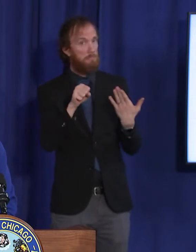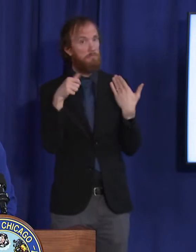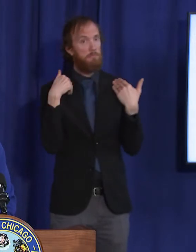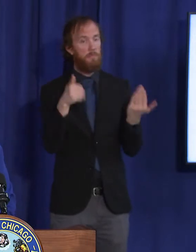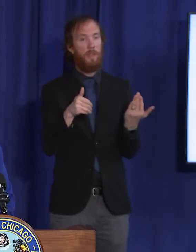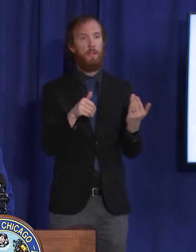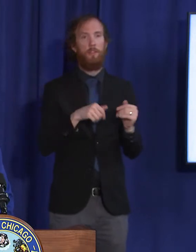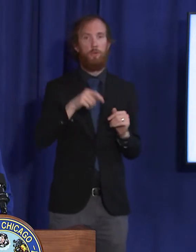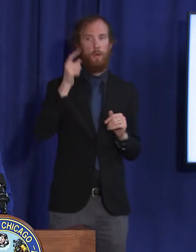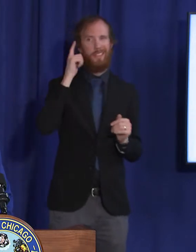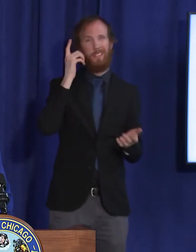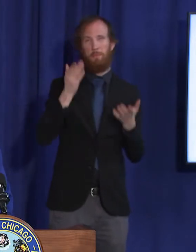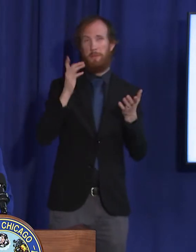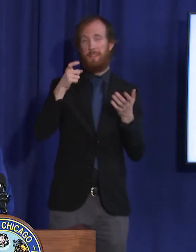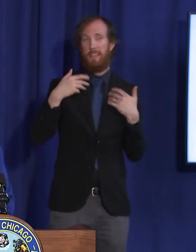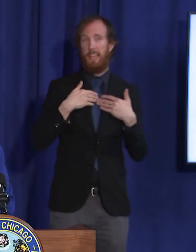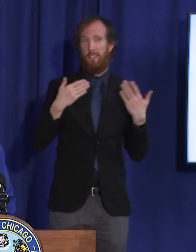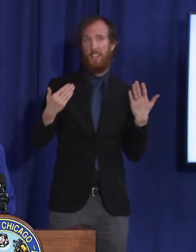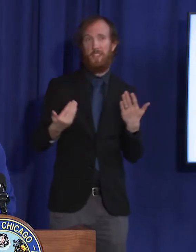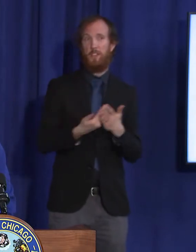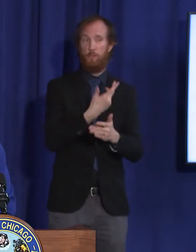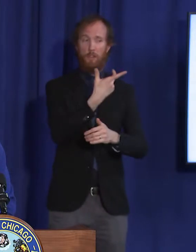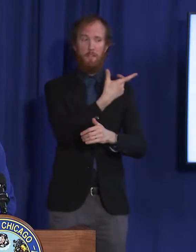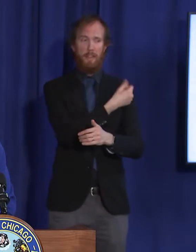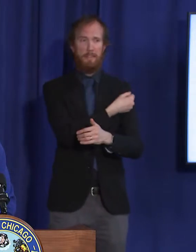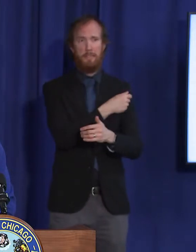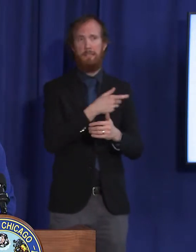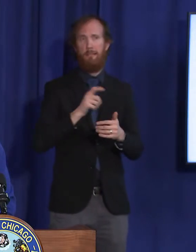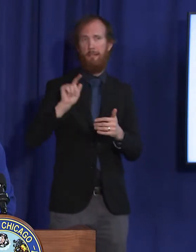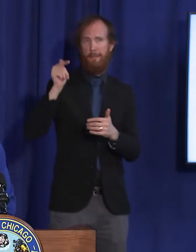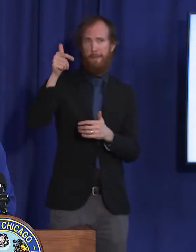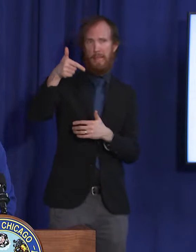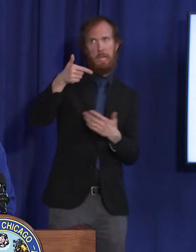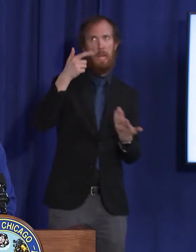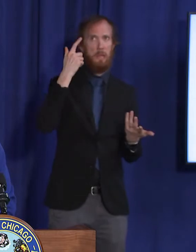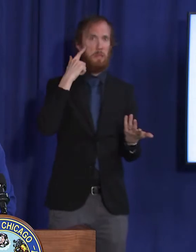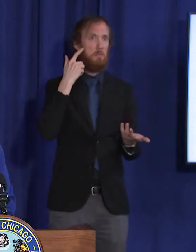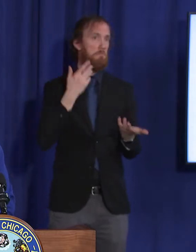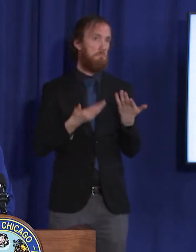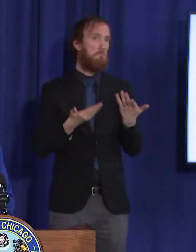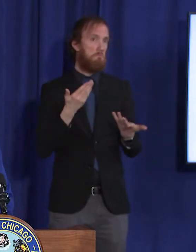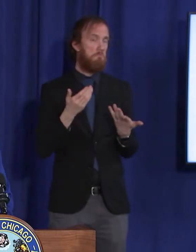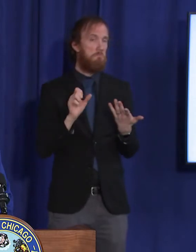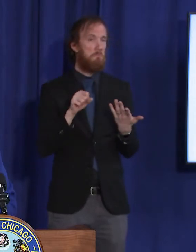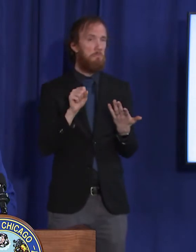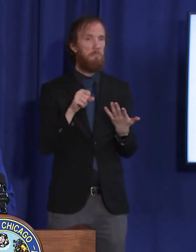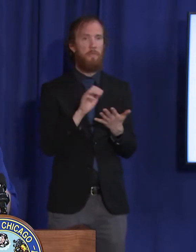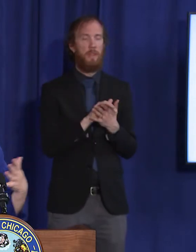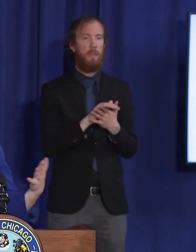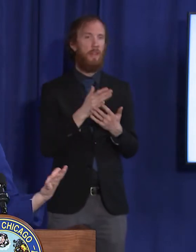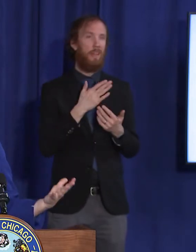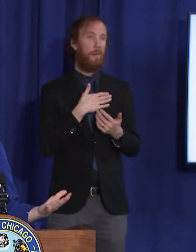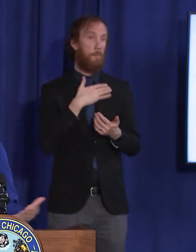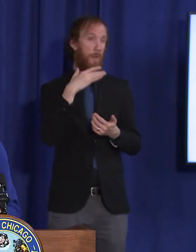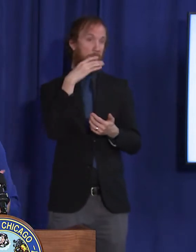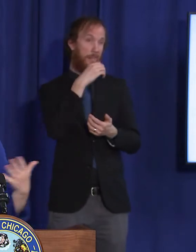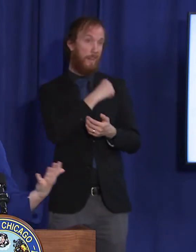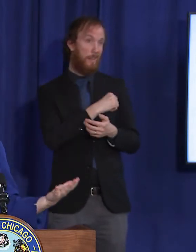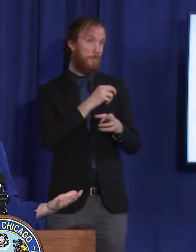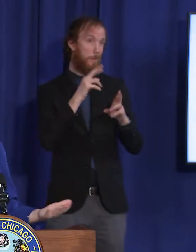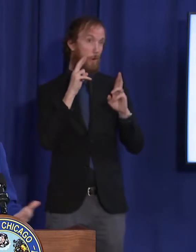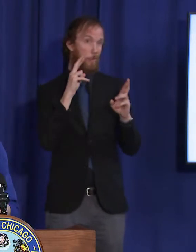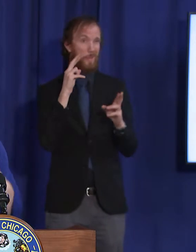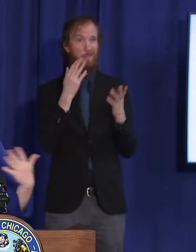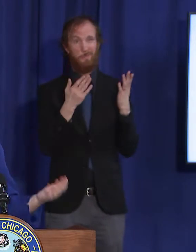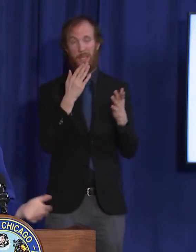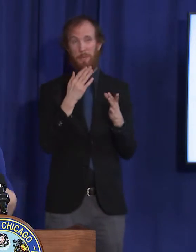probably need to do another vaccine at some point? Probably. My guess, my hope, is that would be more of a even